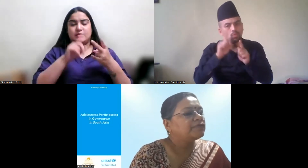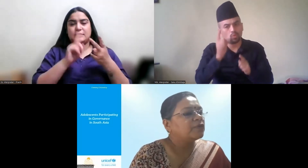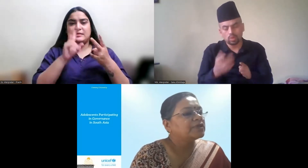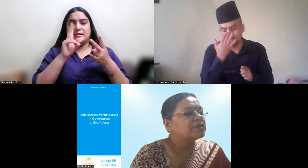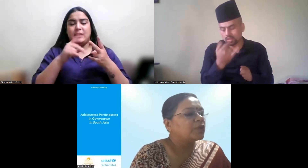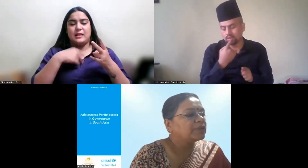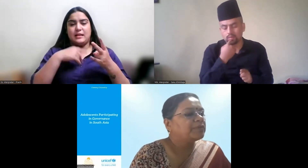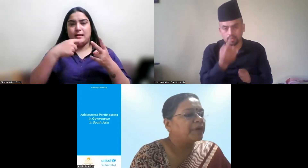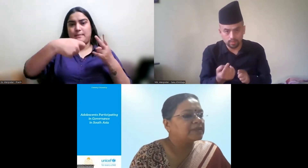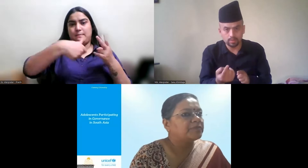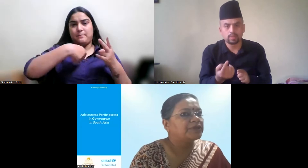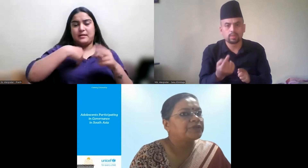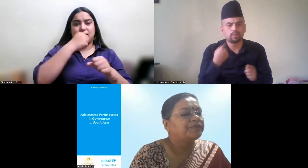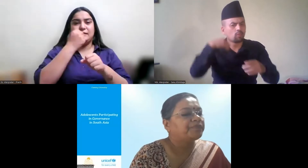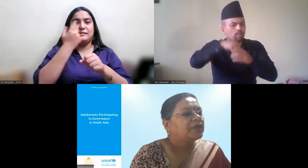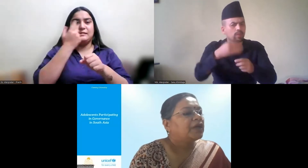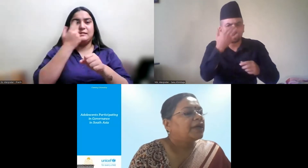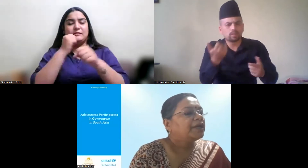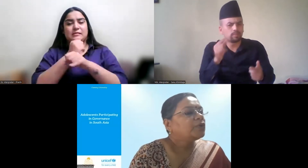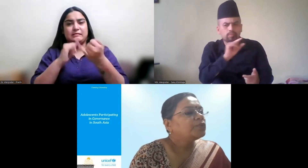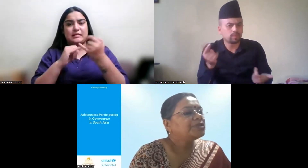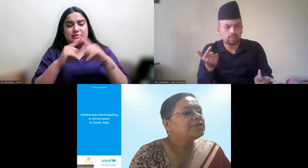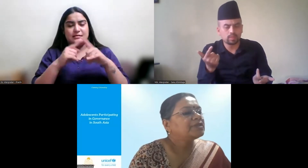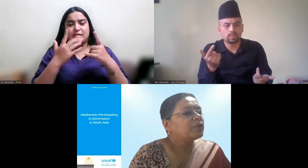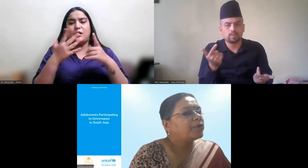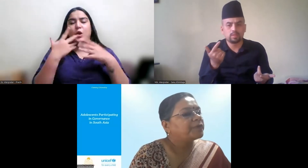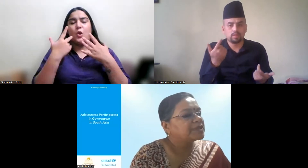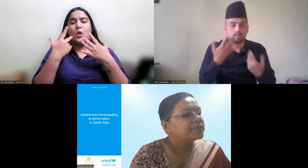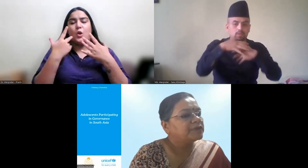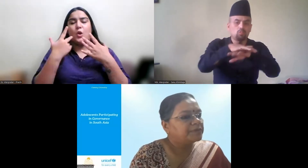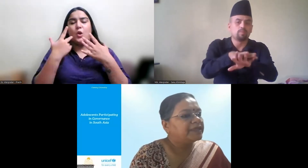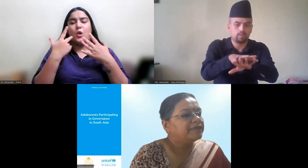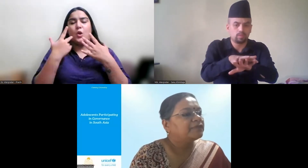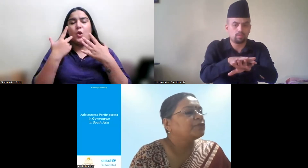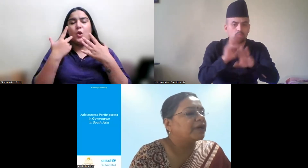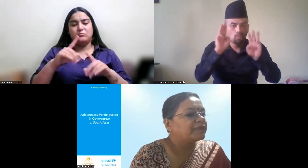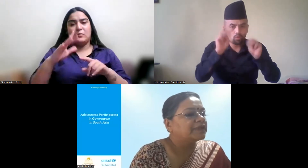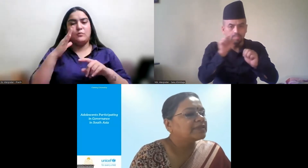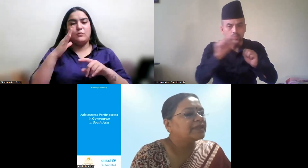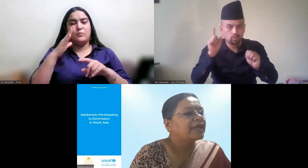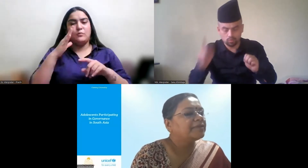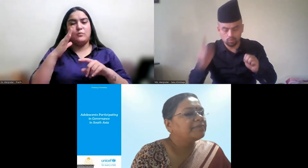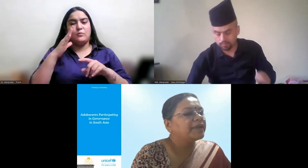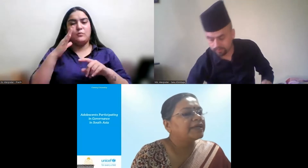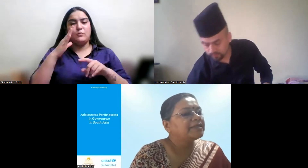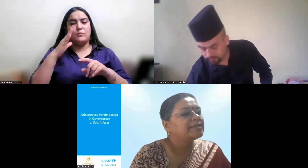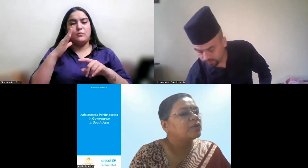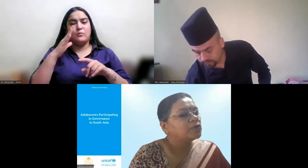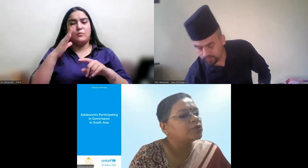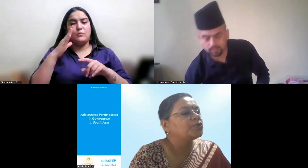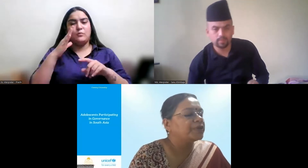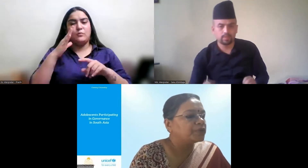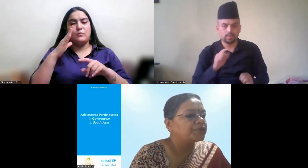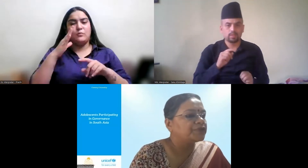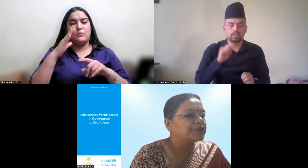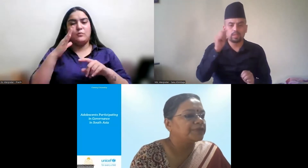we focus on participation? Inclusion is a core principle, we believe, of good governance, and that implies